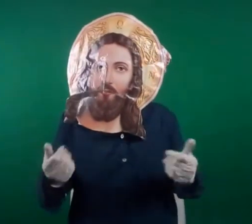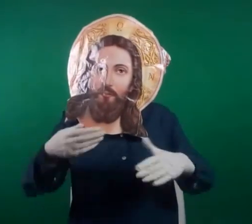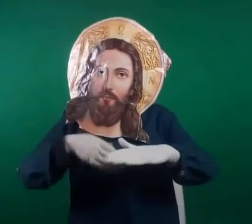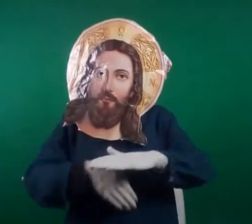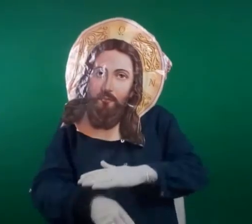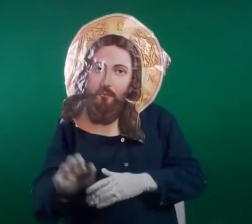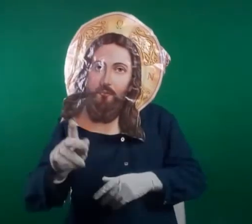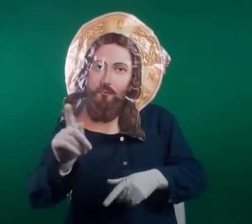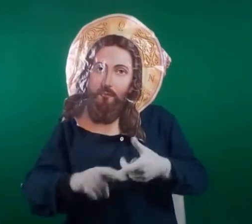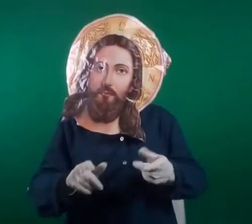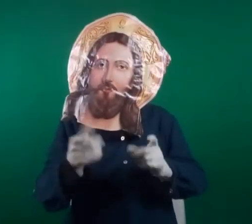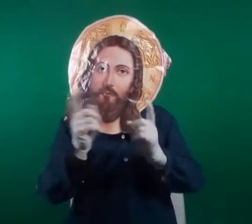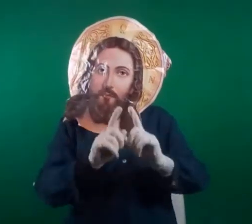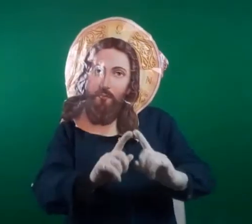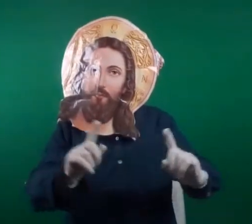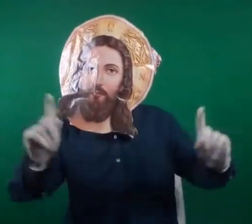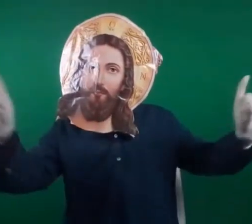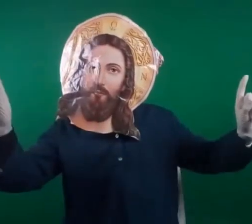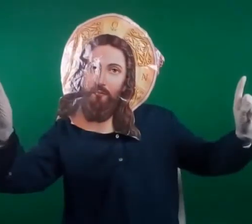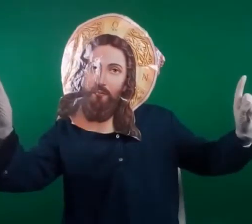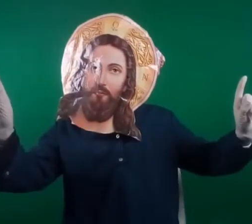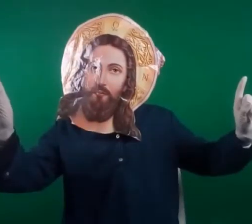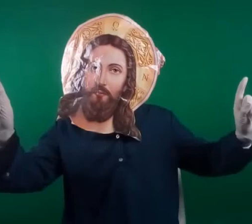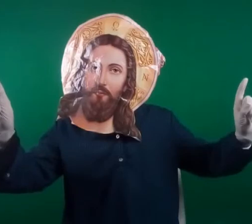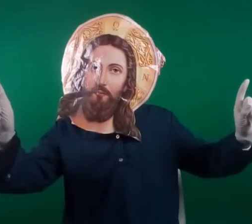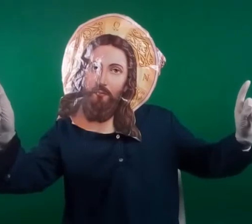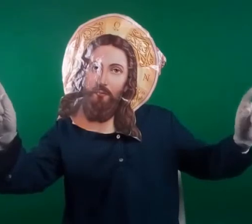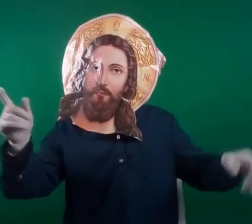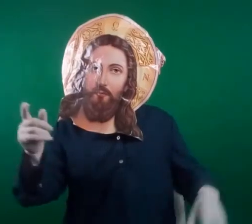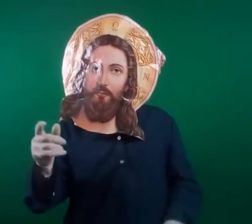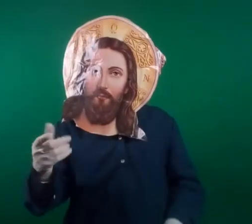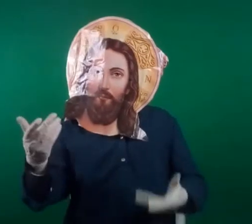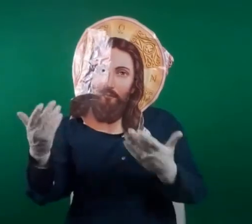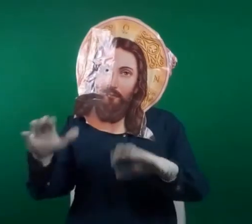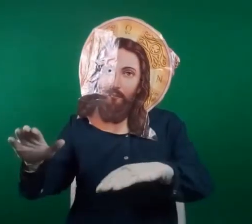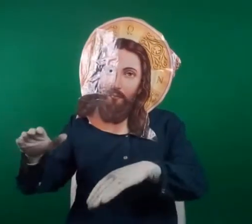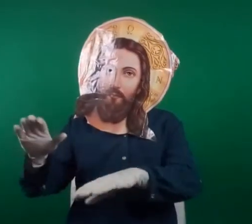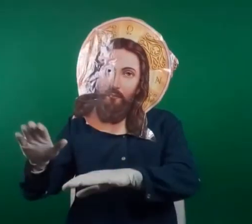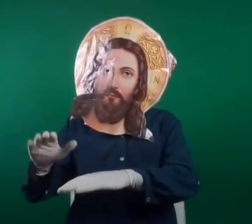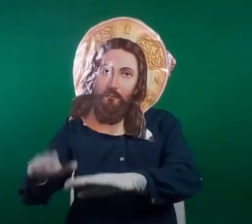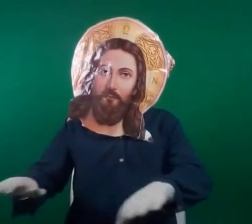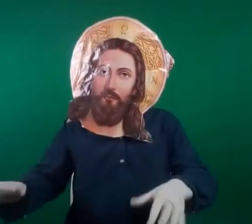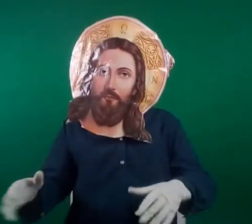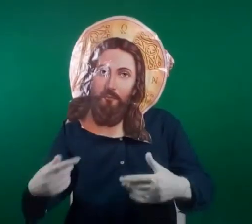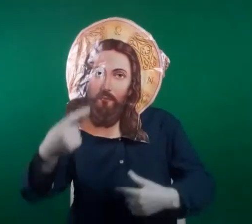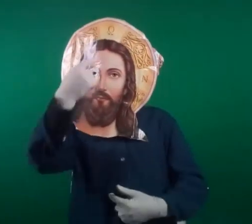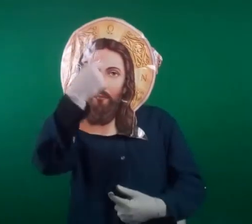world and then parts and that relationship splits up, leaving that child